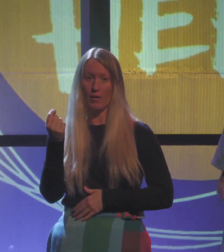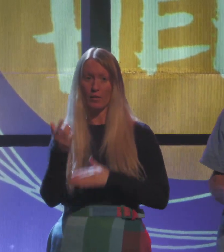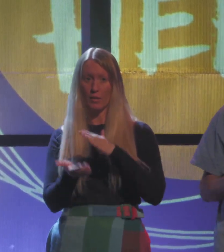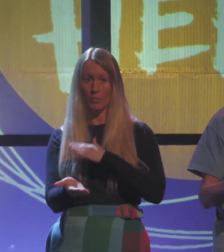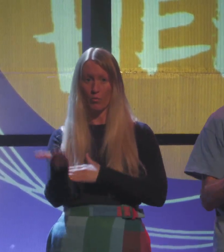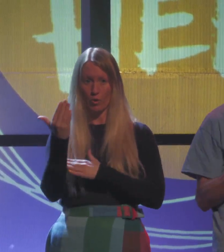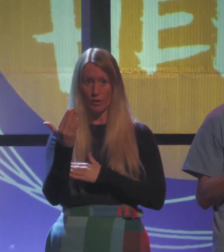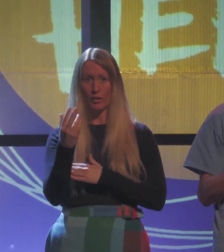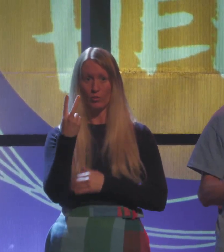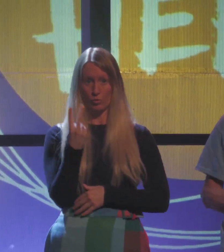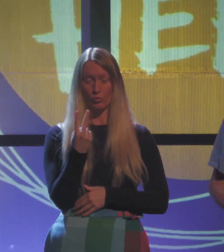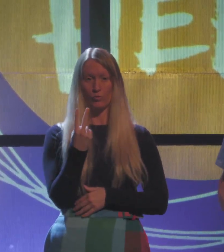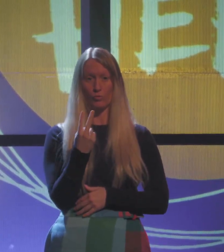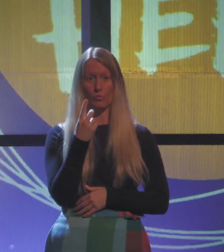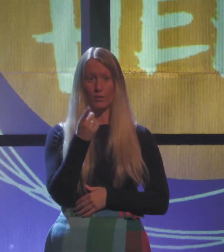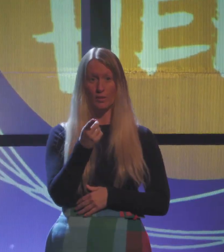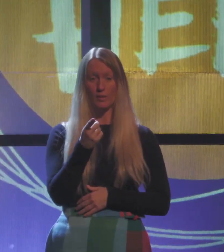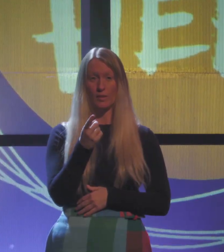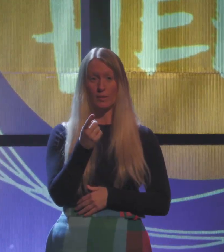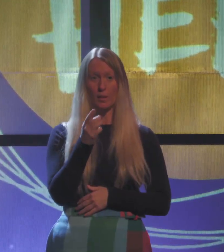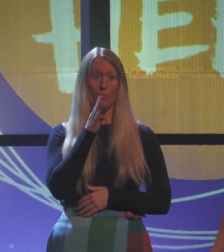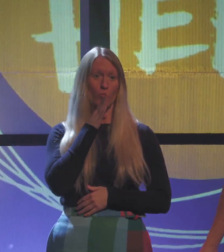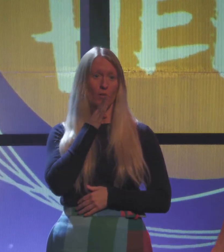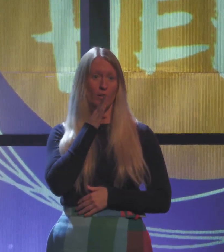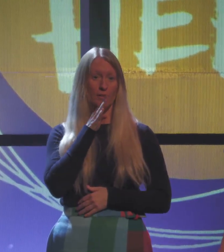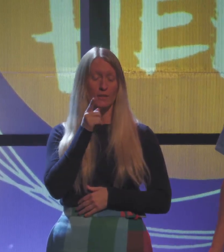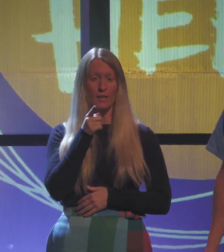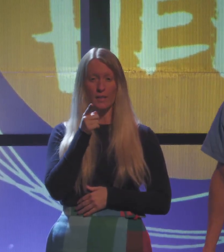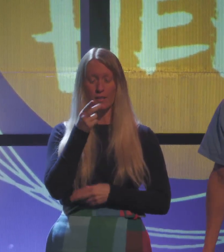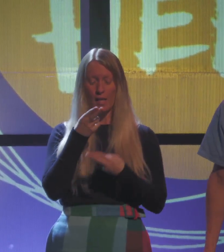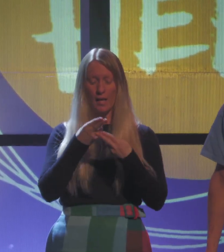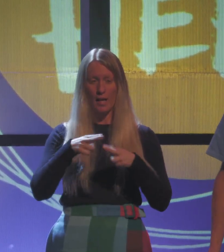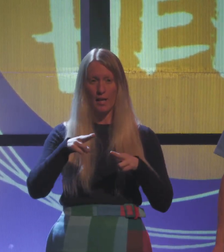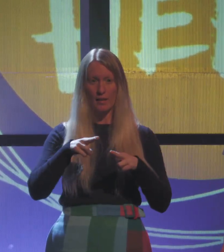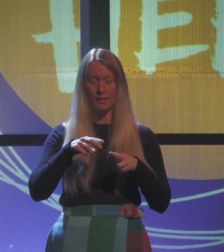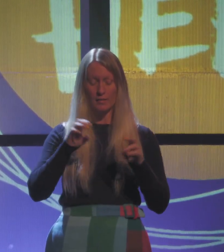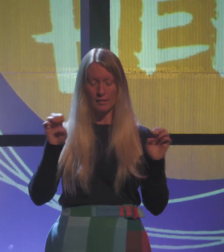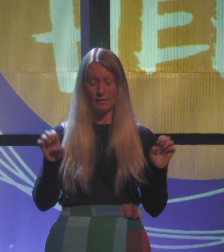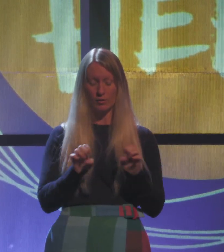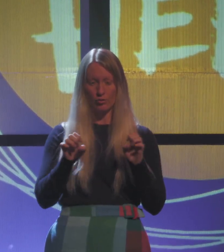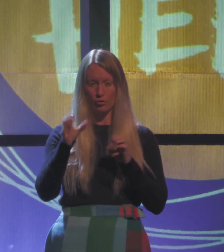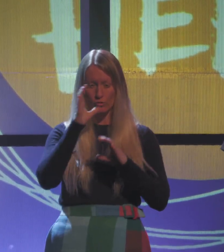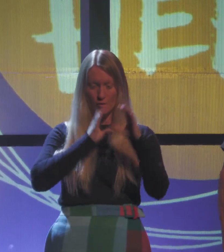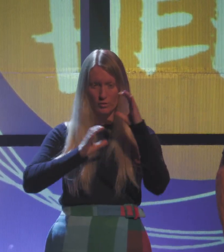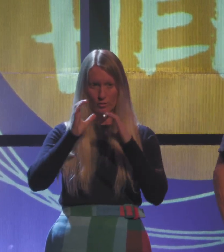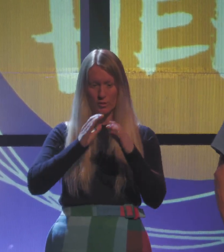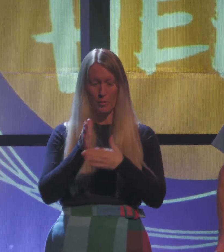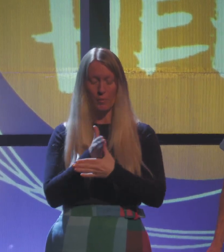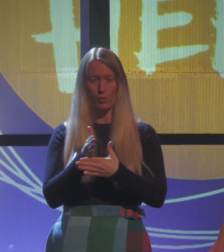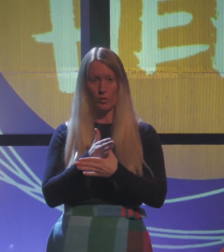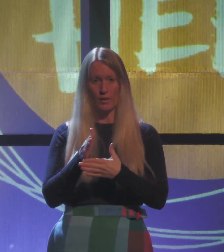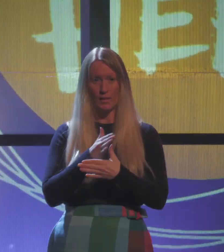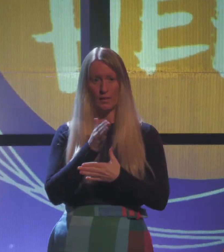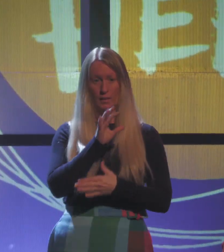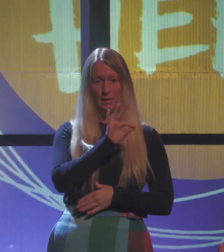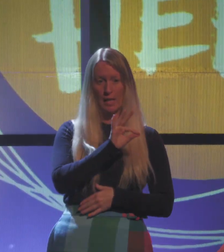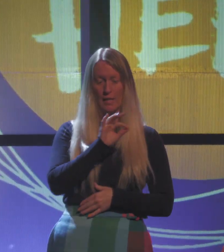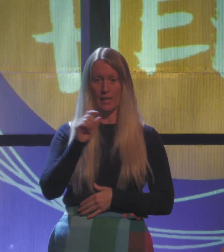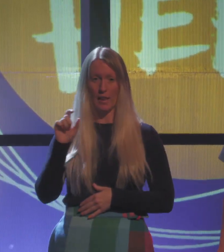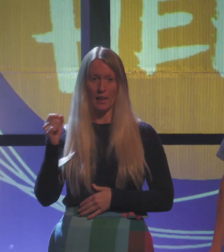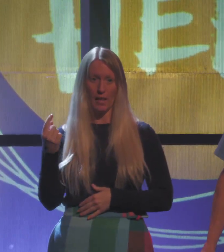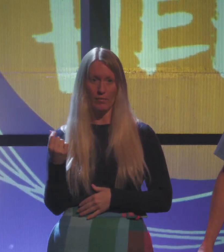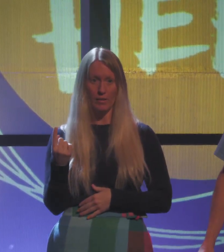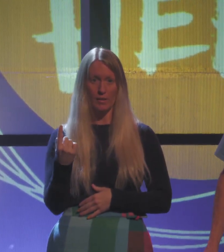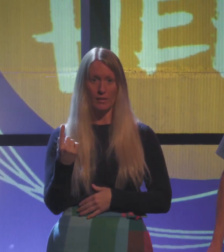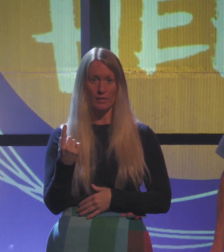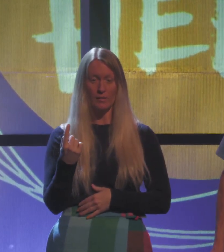continental breakfast and egg hunt between the services. So here's what I don't want you to miss this morning. We are